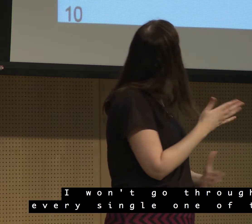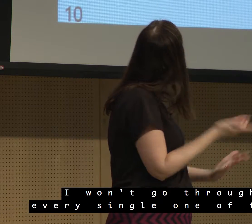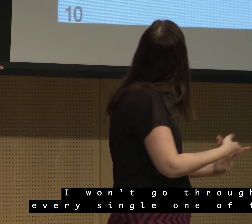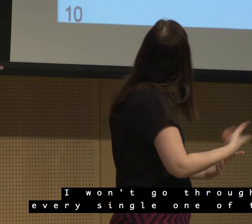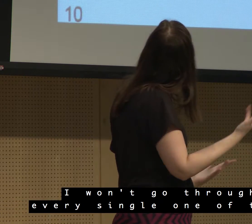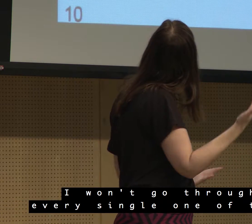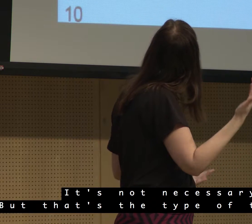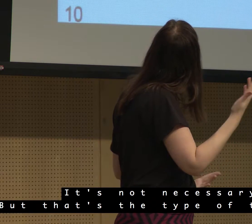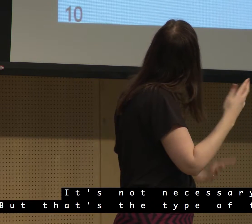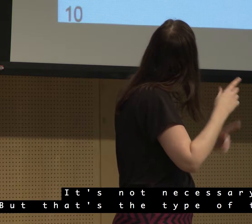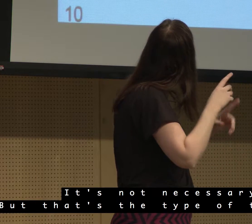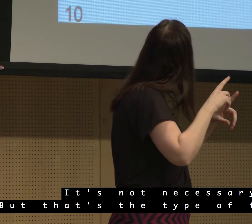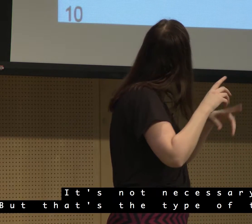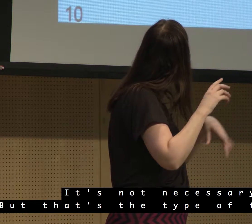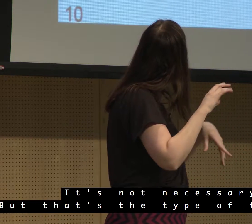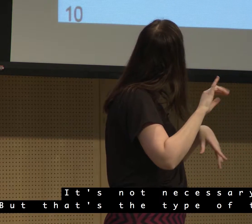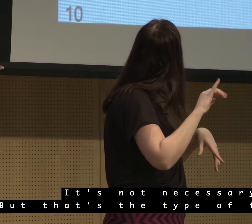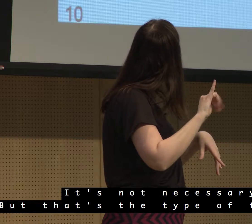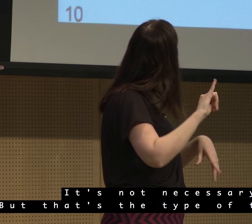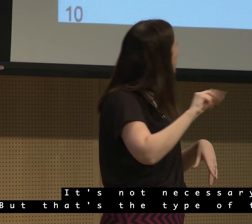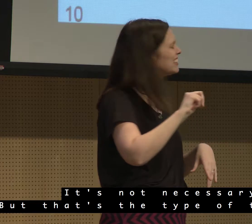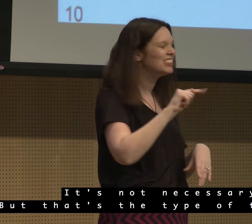through every single one of them. It's not necessary, but that's the type of testing.